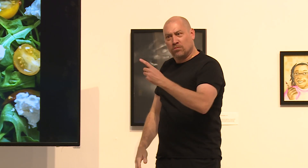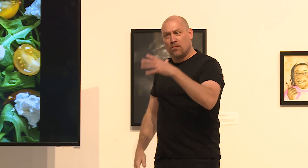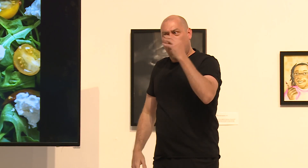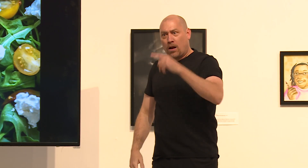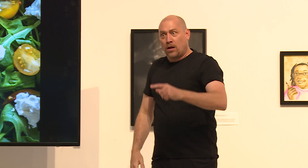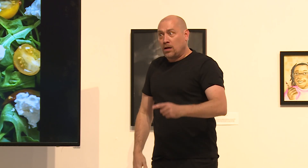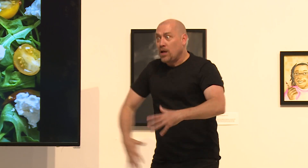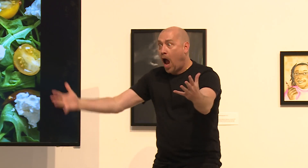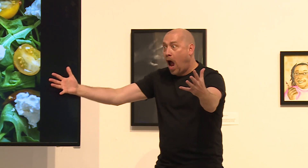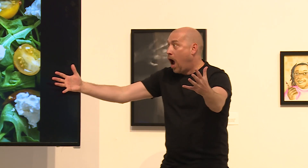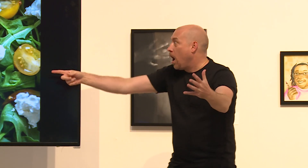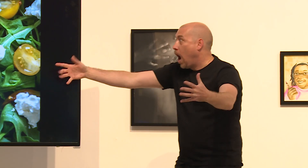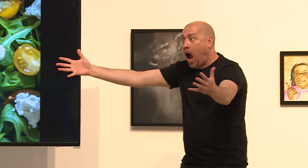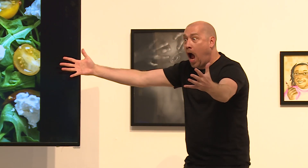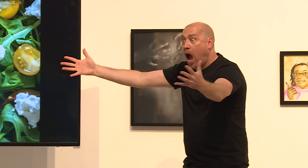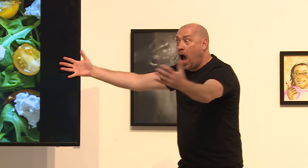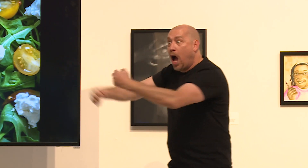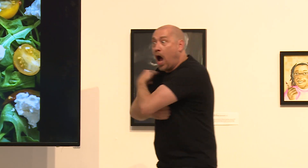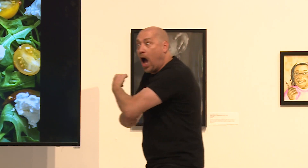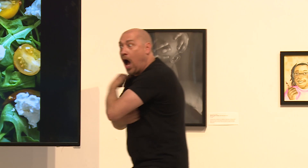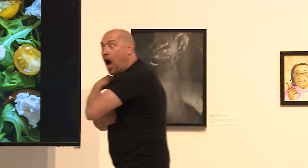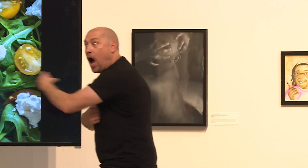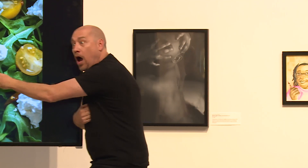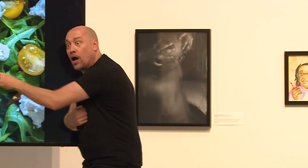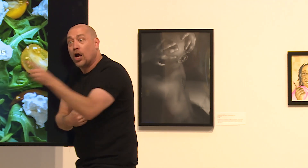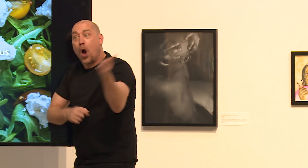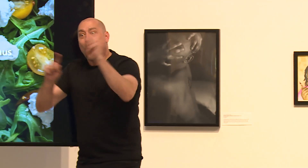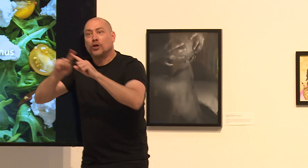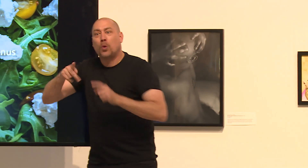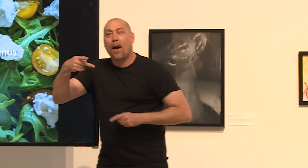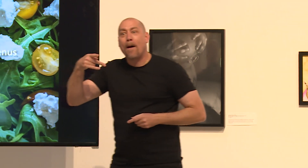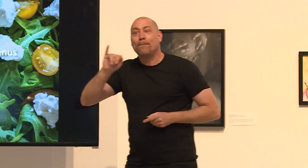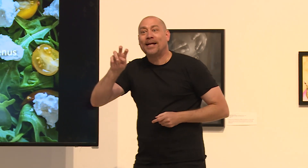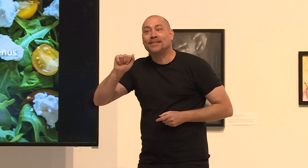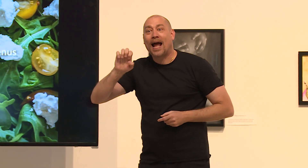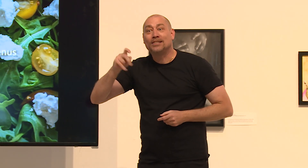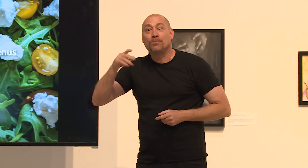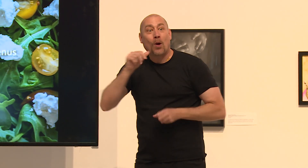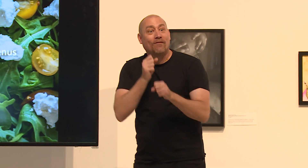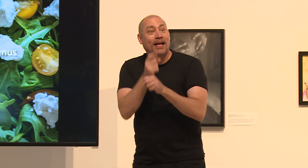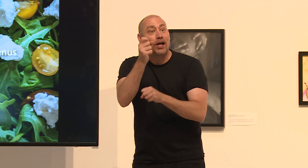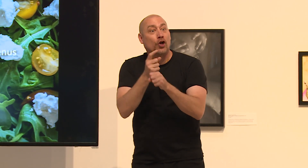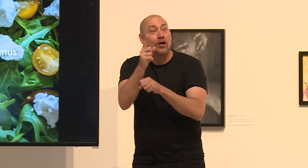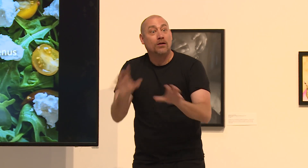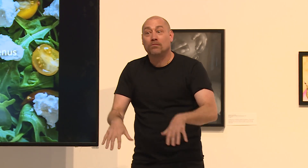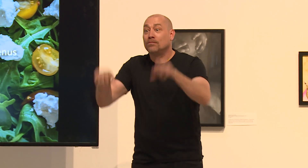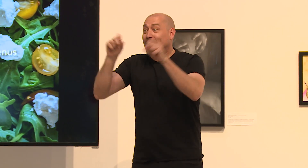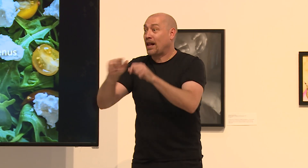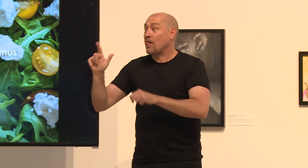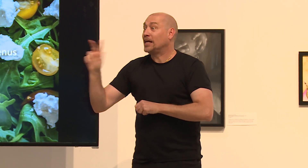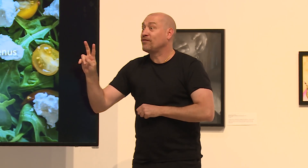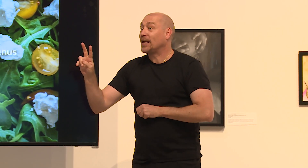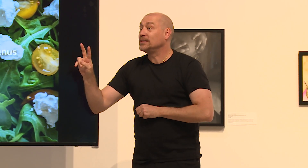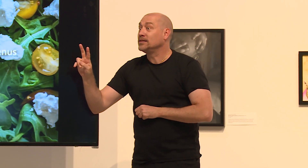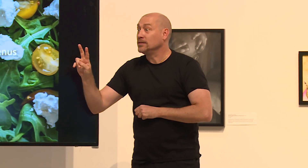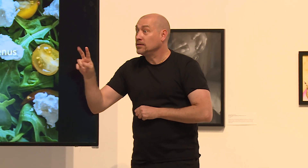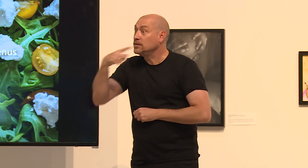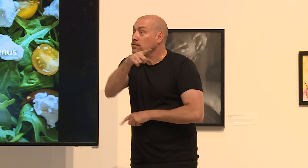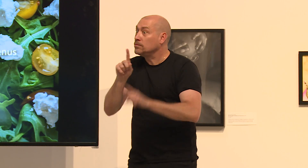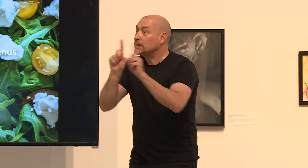There was this one man that was coming up this way, and he was saying, oh, hey, how are you? You need to go to the Pizza Expo in